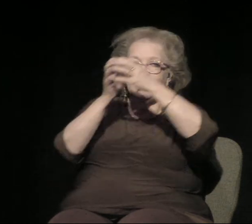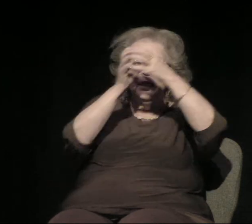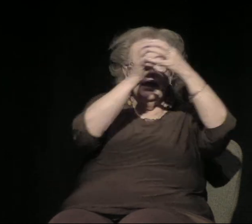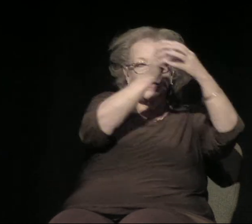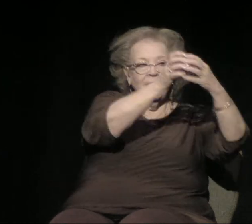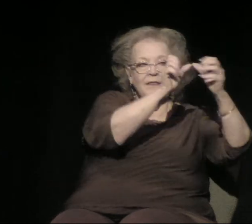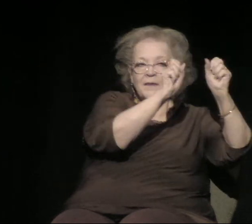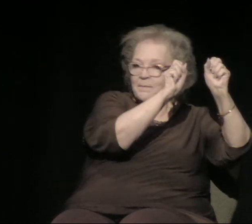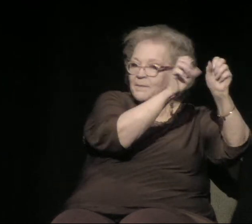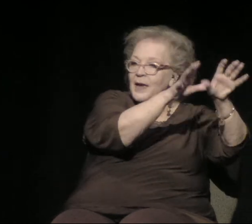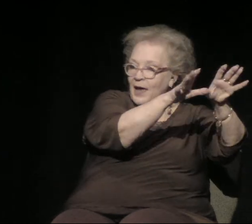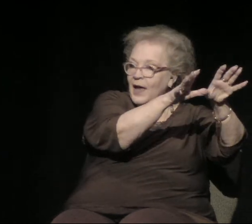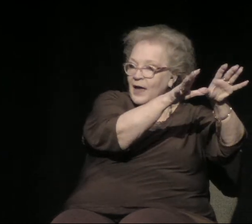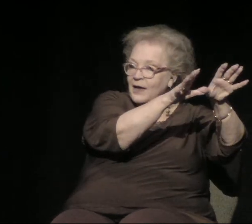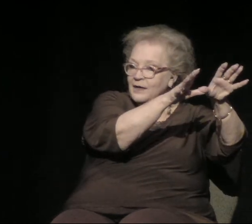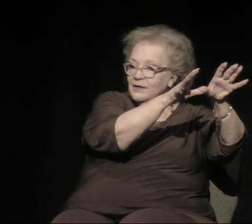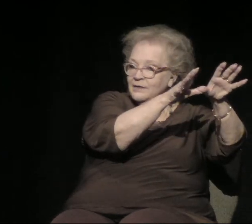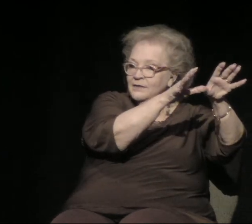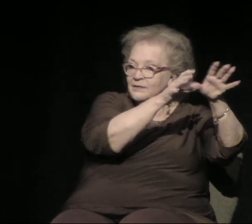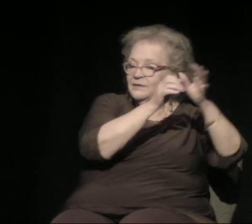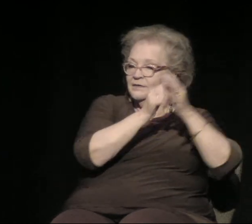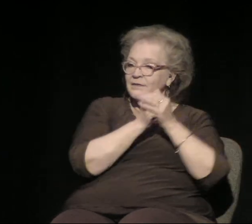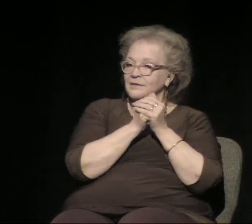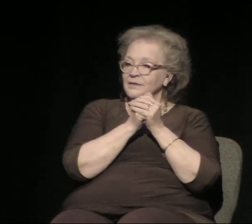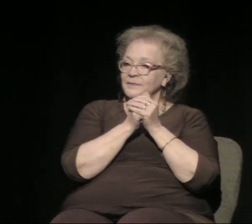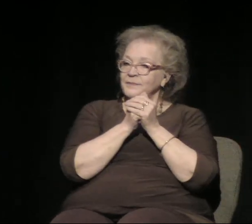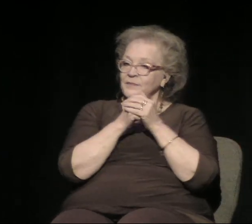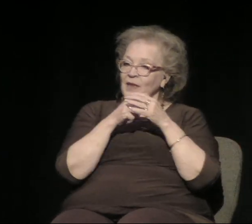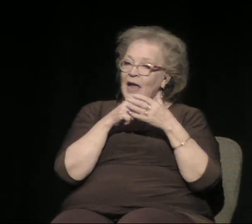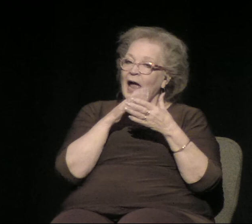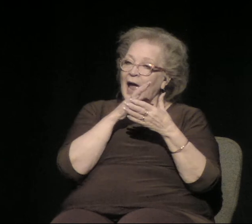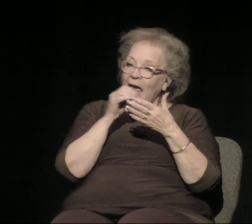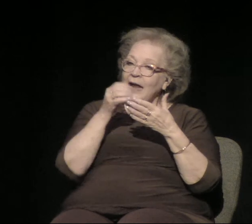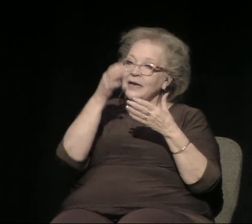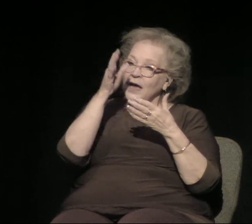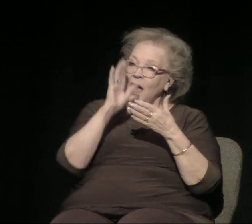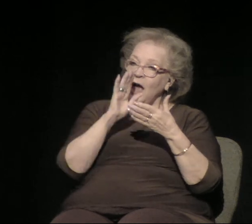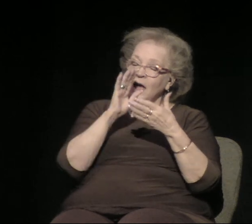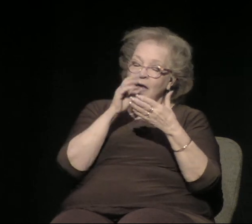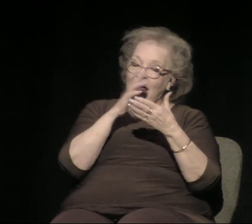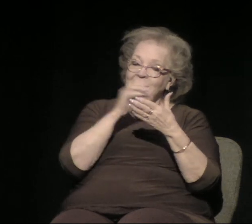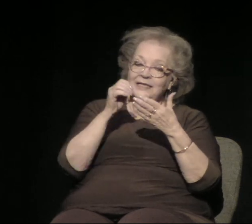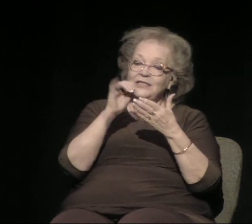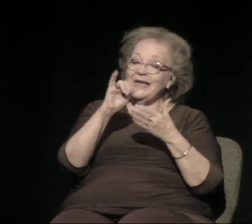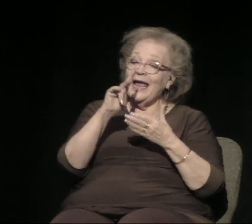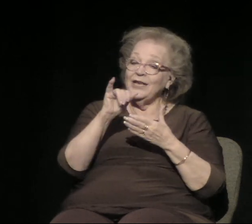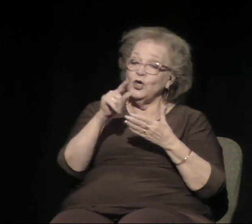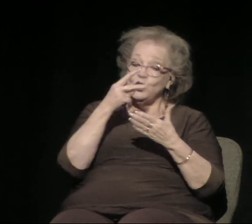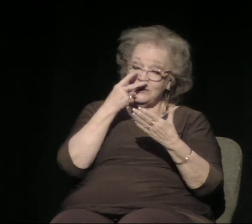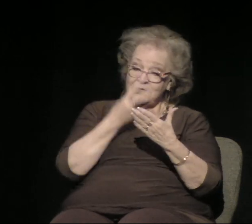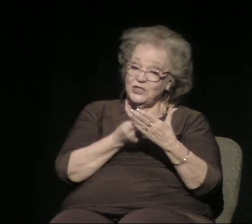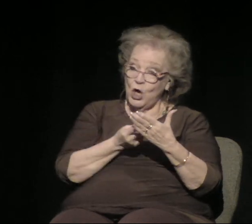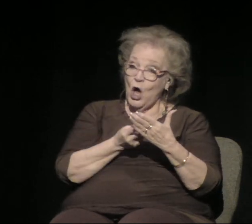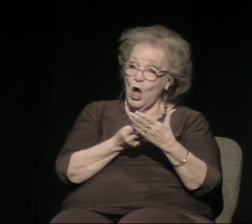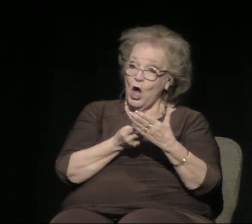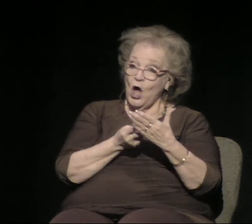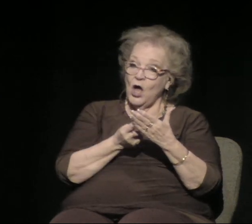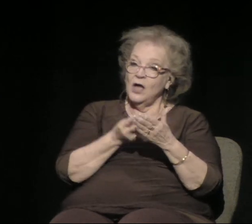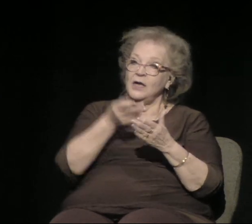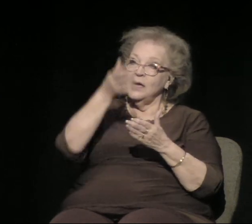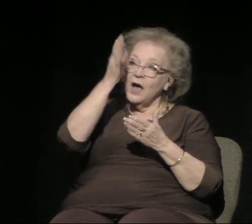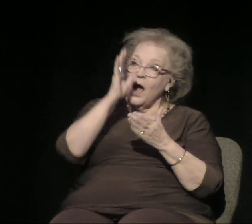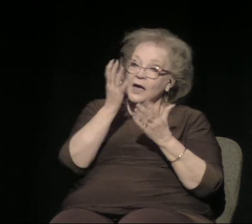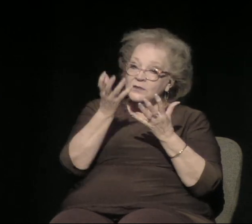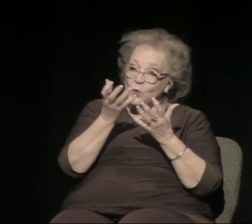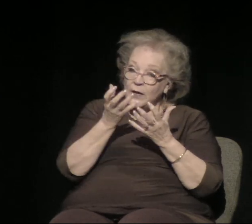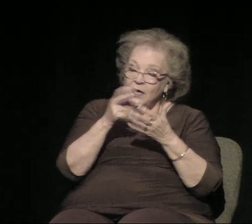years. Can you imagine Daniel reading this in his devotional time and he sees the hope for Israel? Daniel discerned the will of